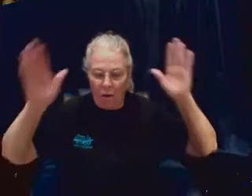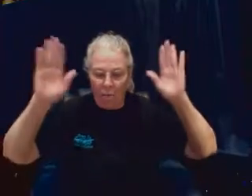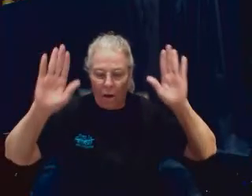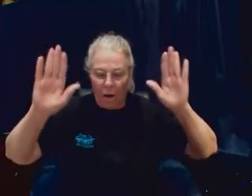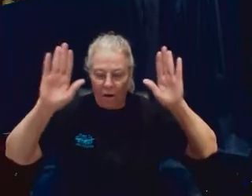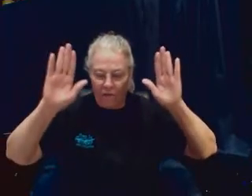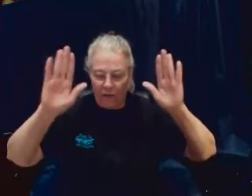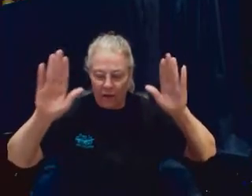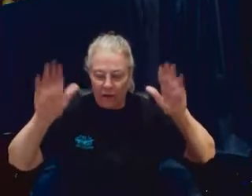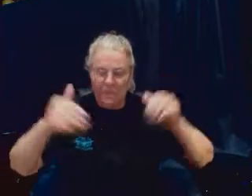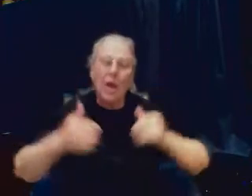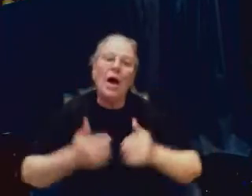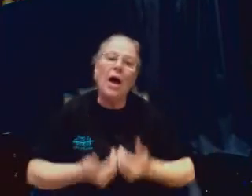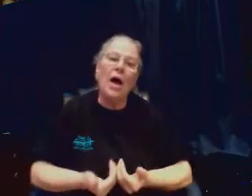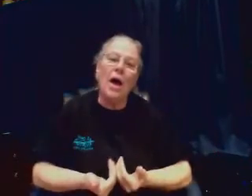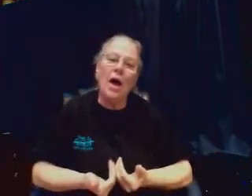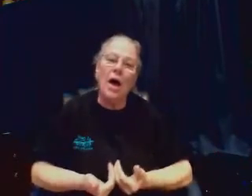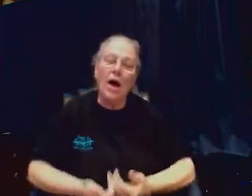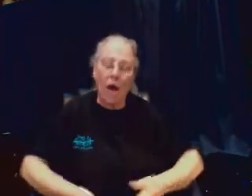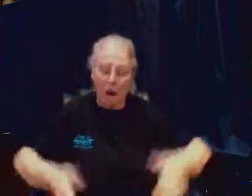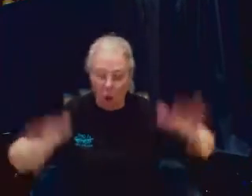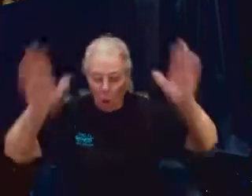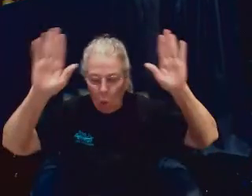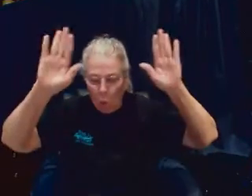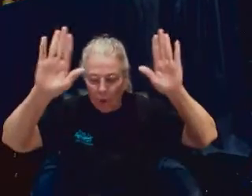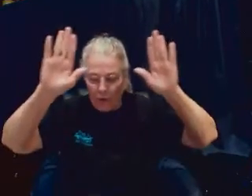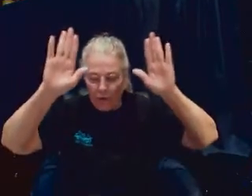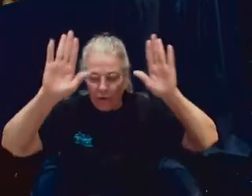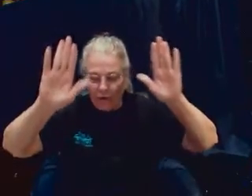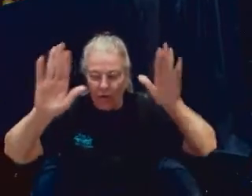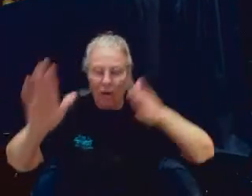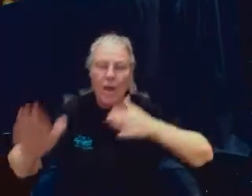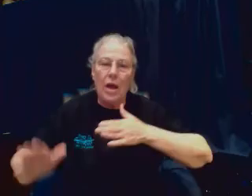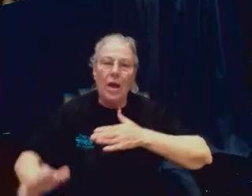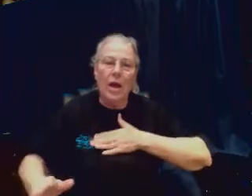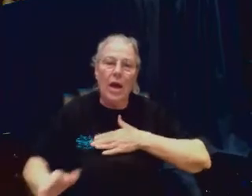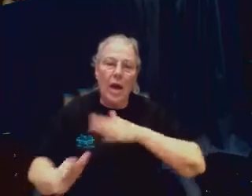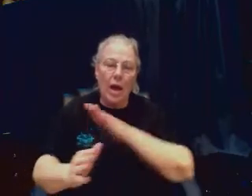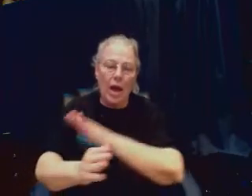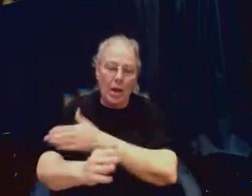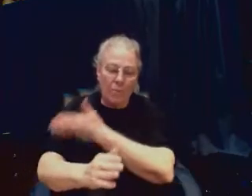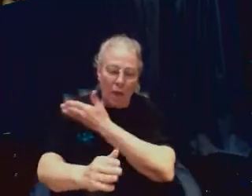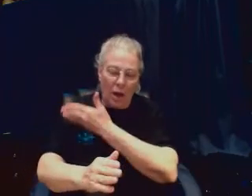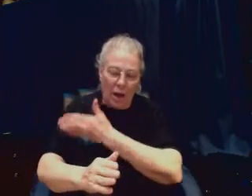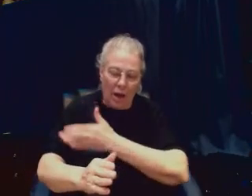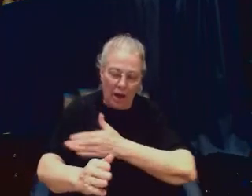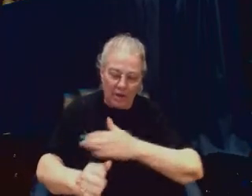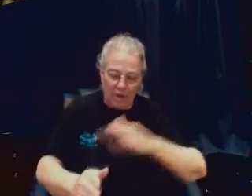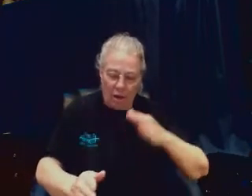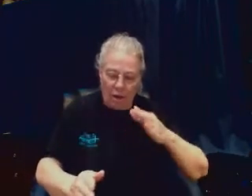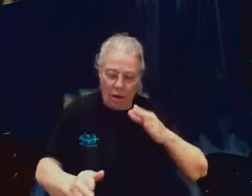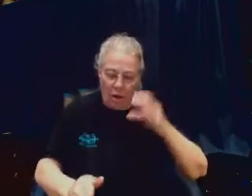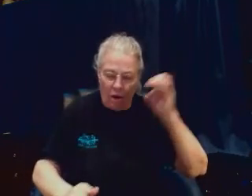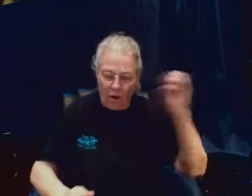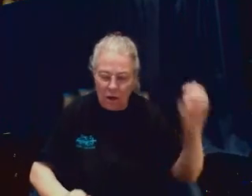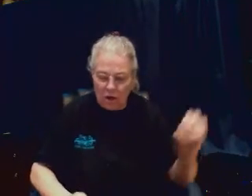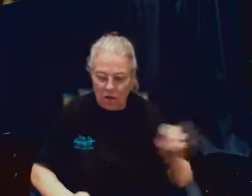How marvelous, how wonderful, and my song